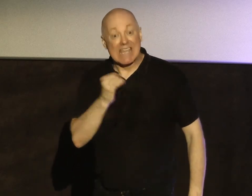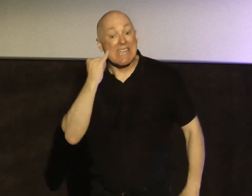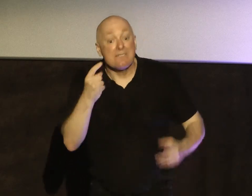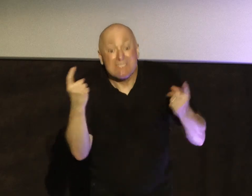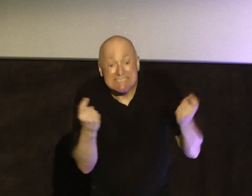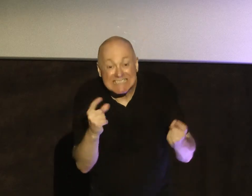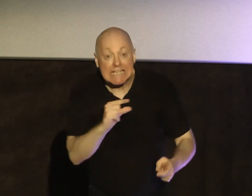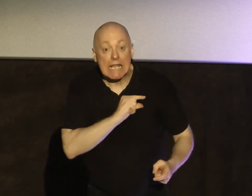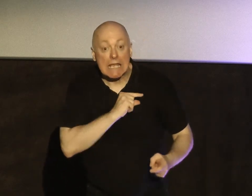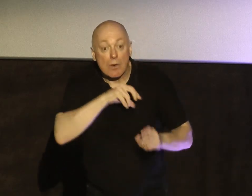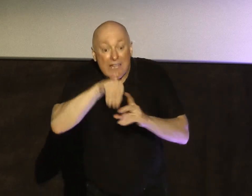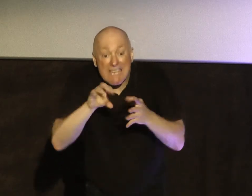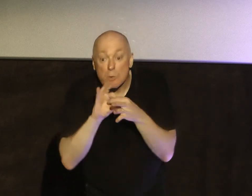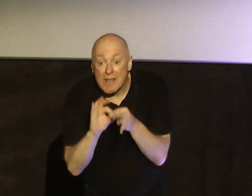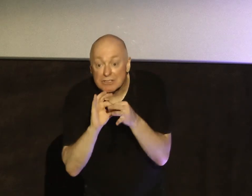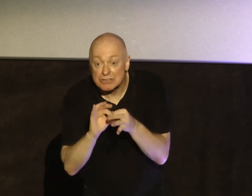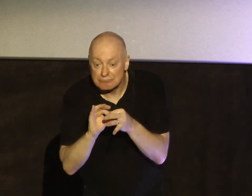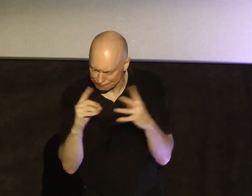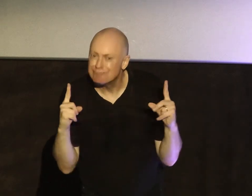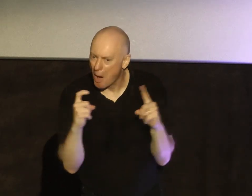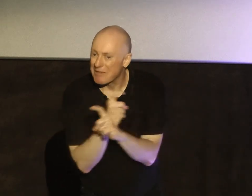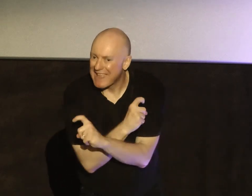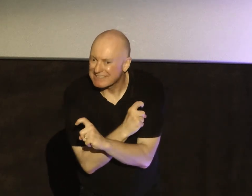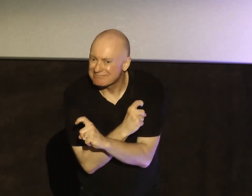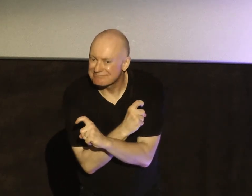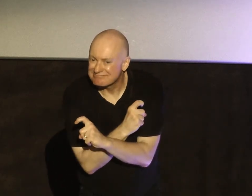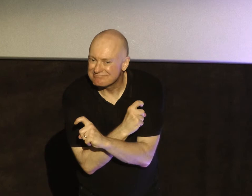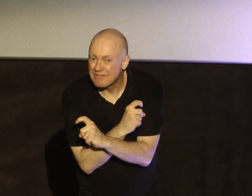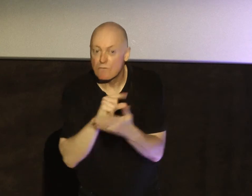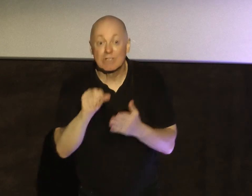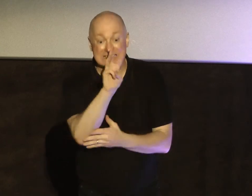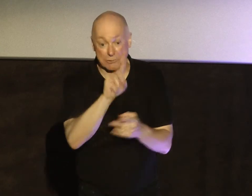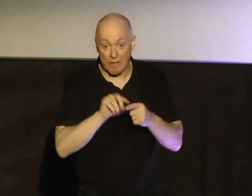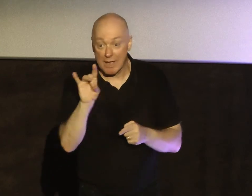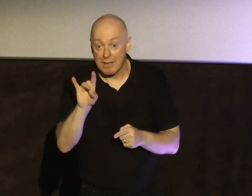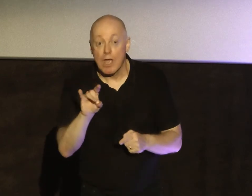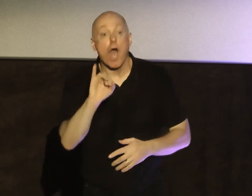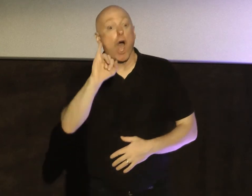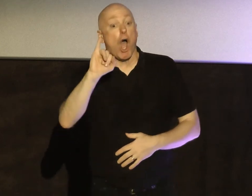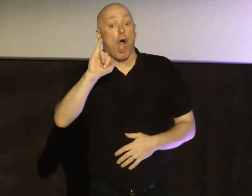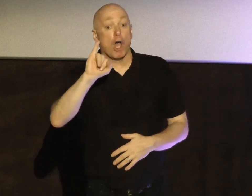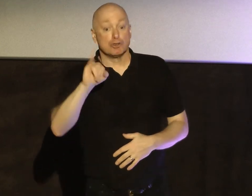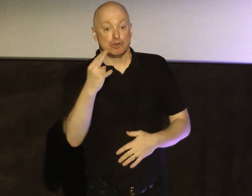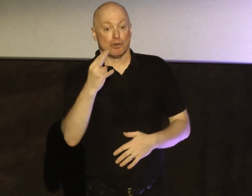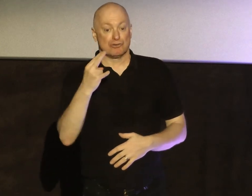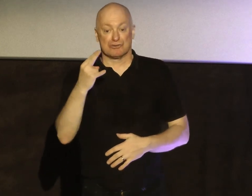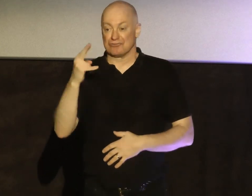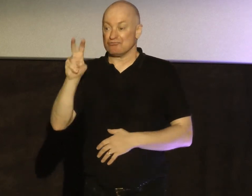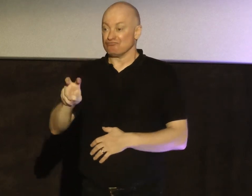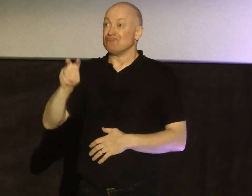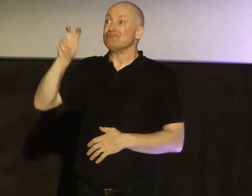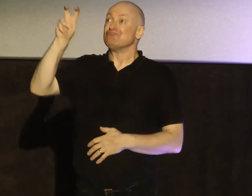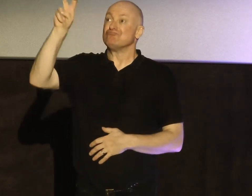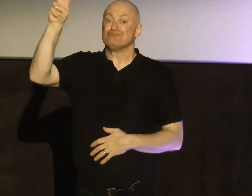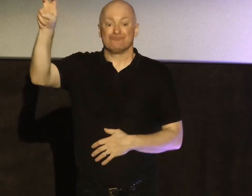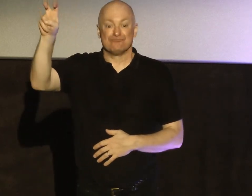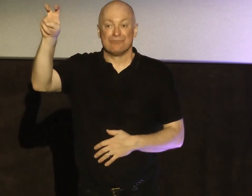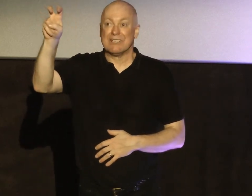guilt. Notice verses 6 to 8. It says, "Now when Joseph was governor over the land, he was the one who sold to all